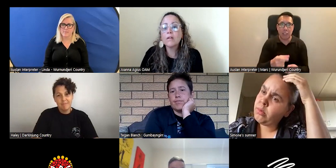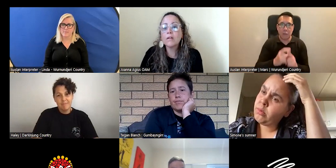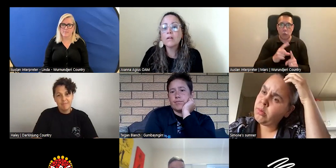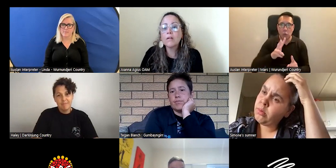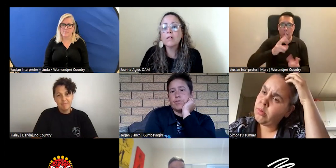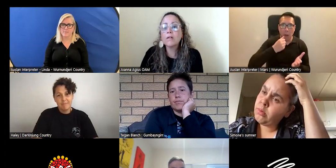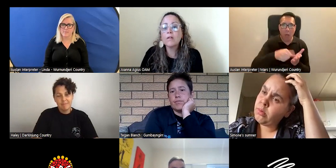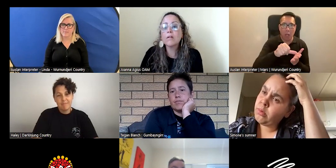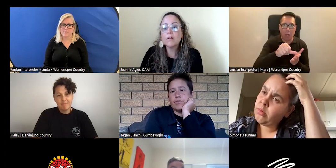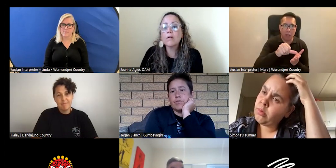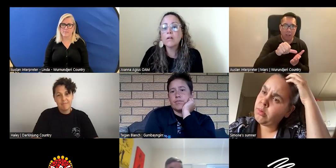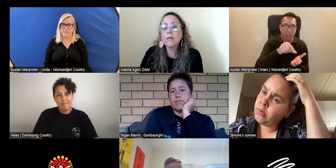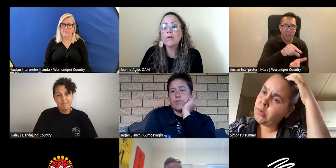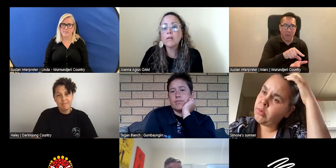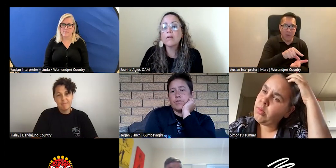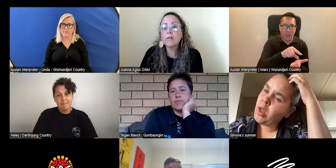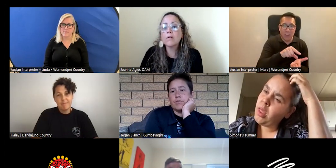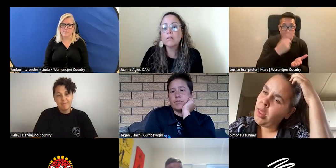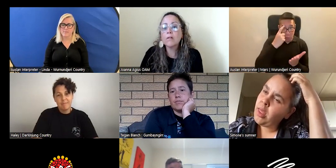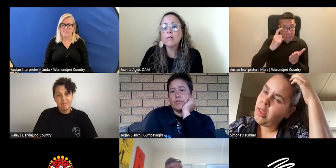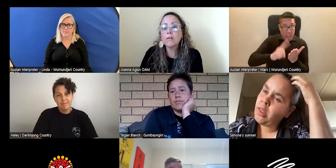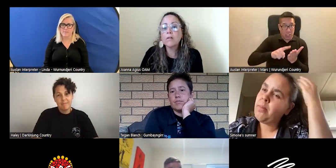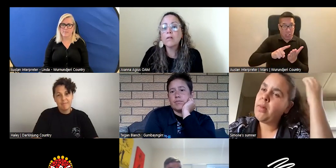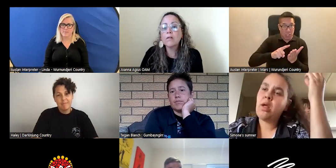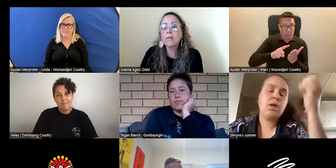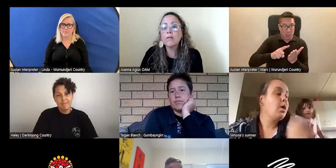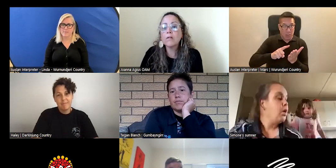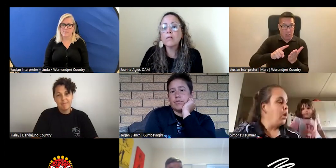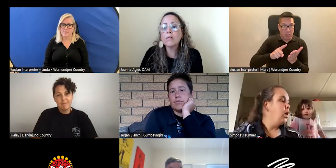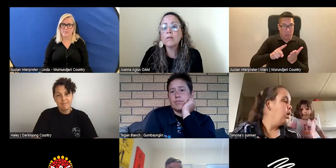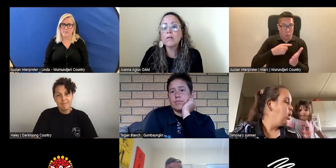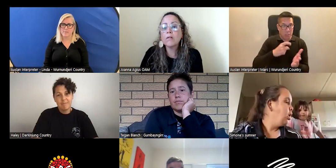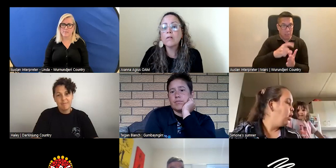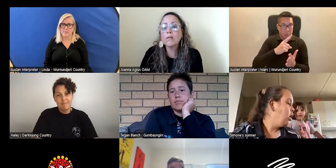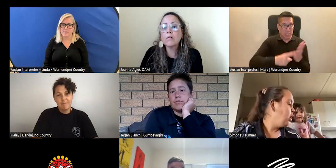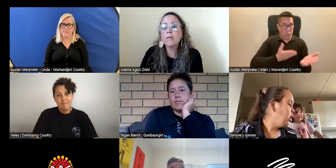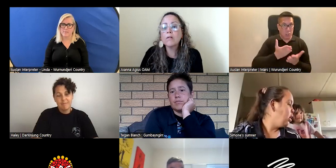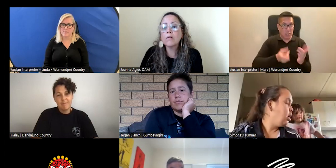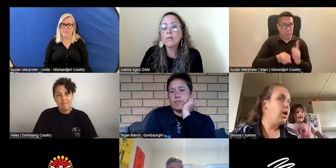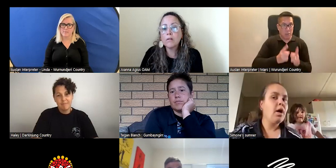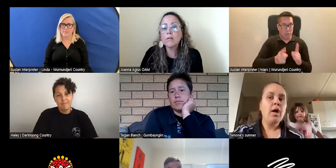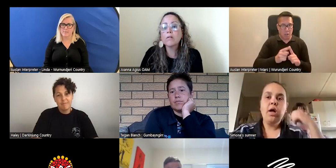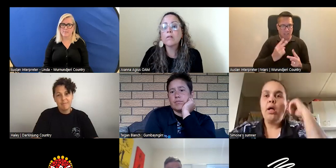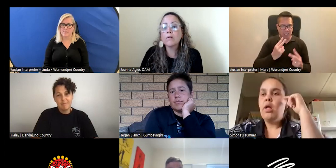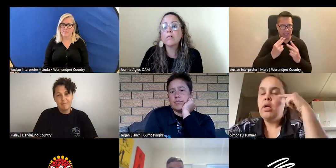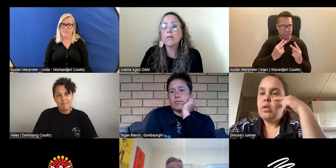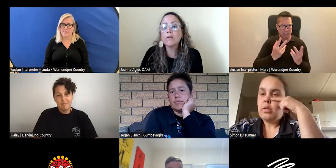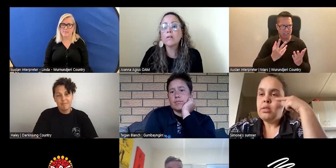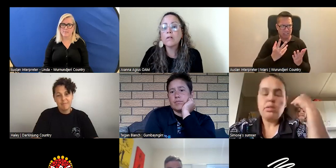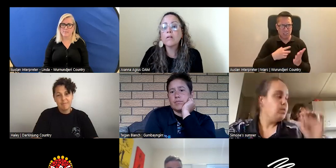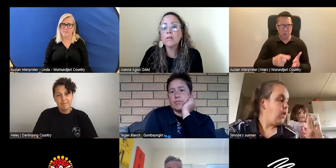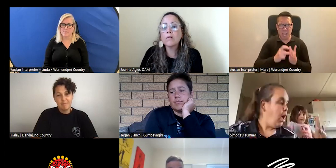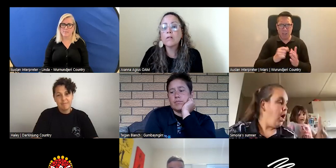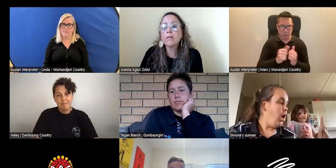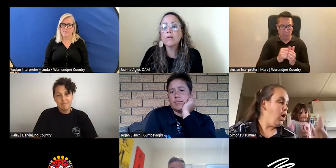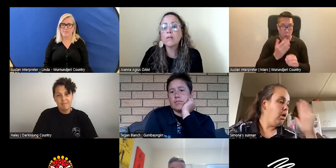get even recognition or credit of some disability services. And then all of a sudden, like it's all too hard, you've got so much paperwork to